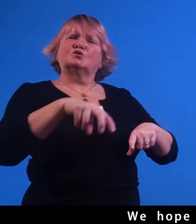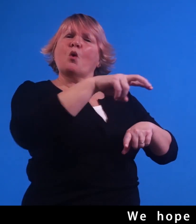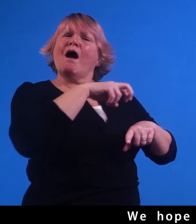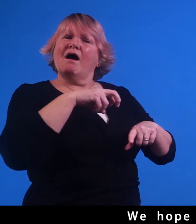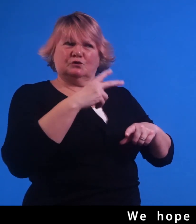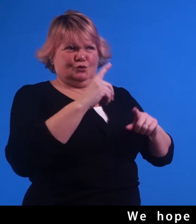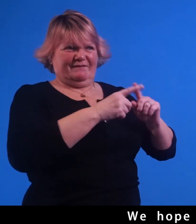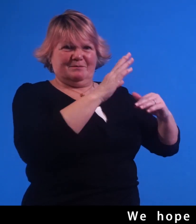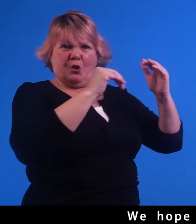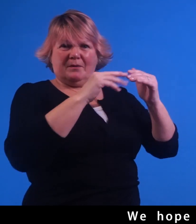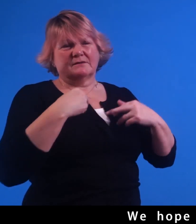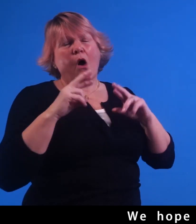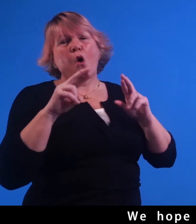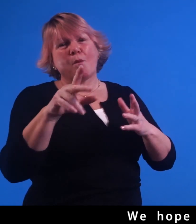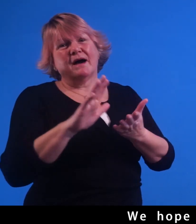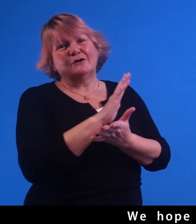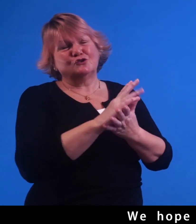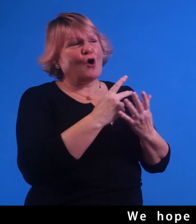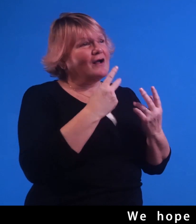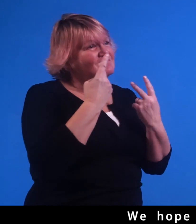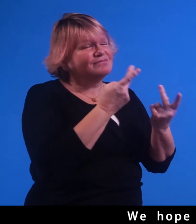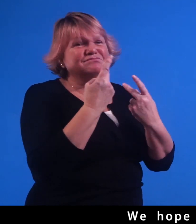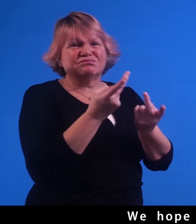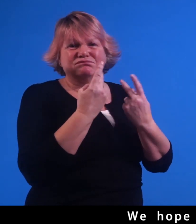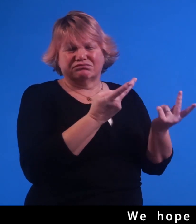We hope you enjoyed this tour of our monuments.